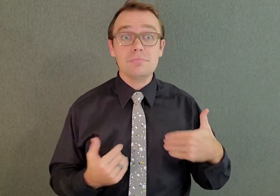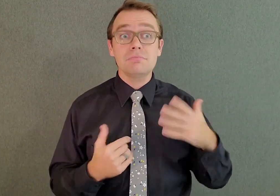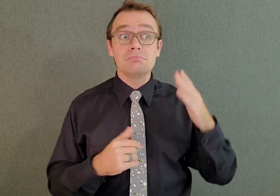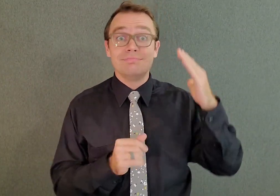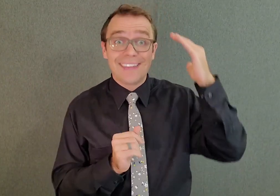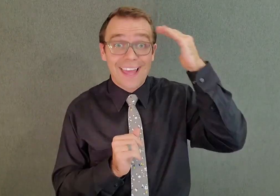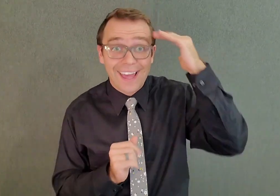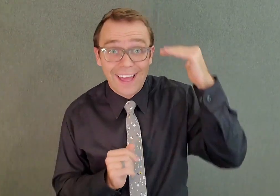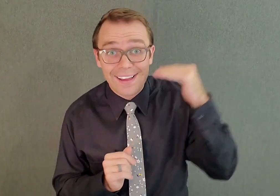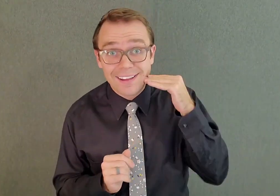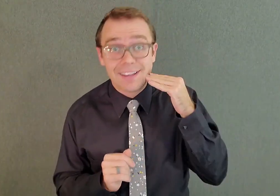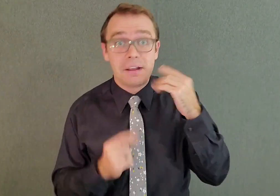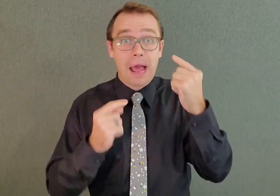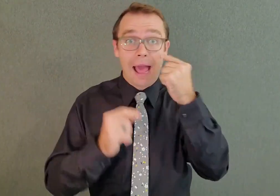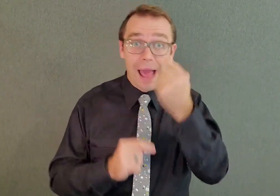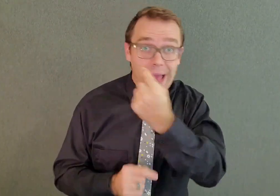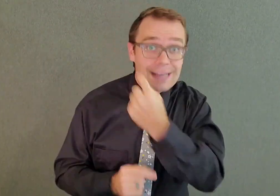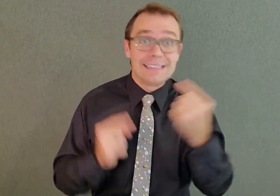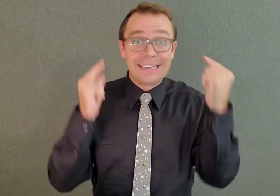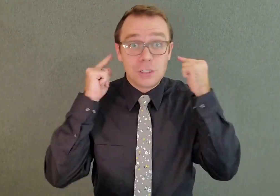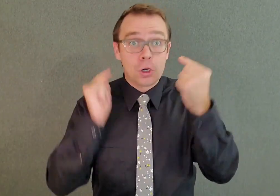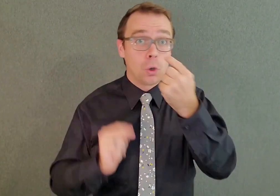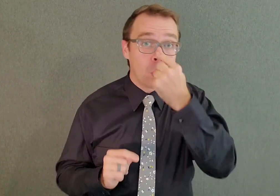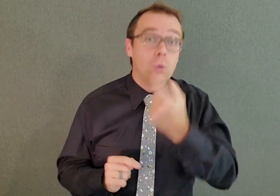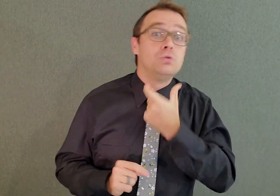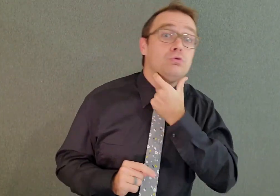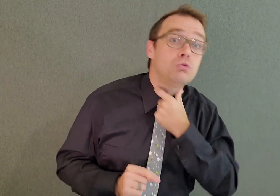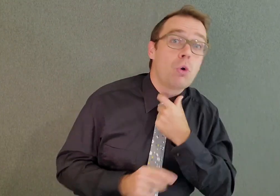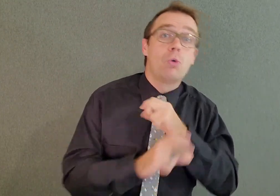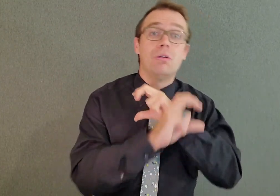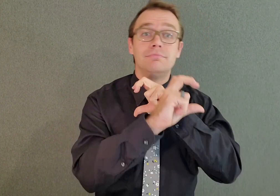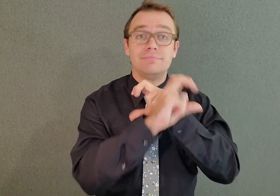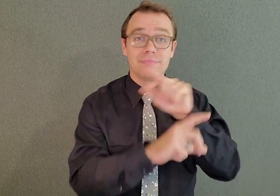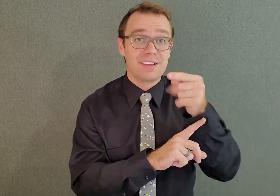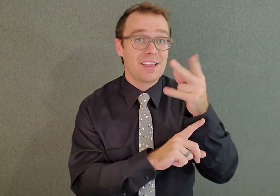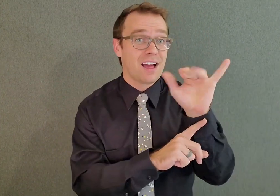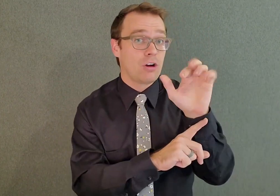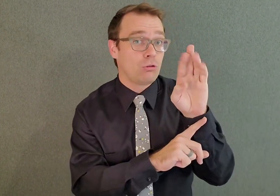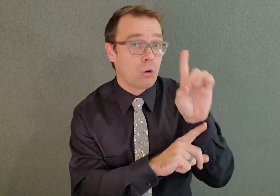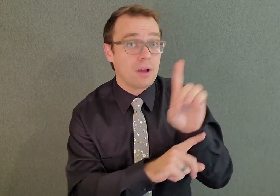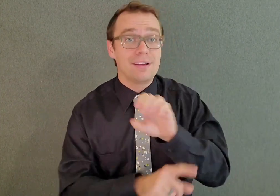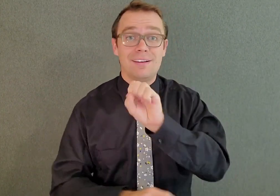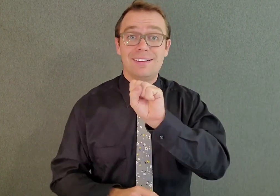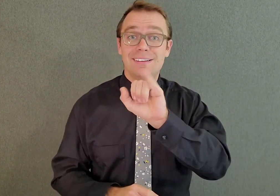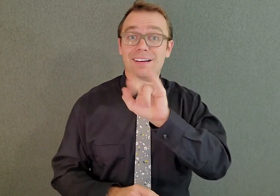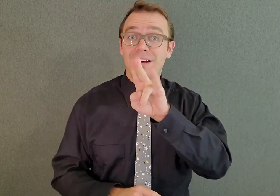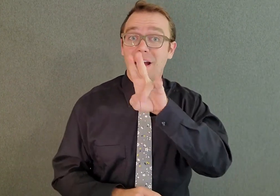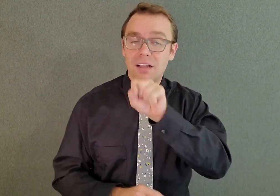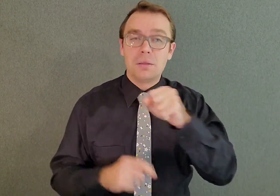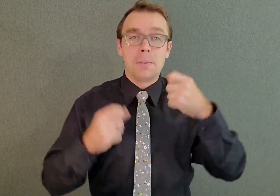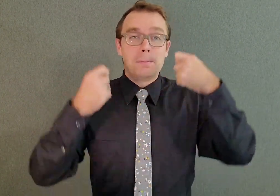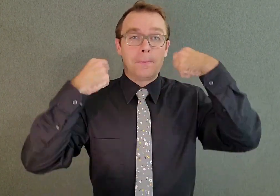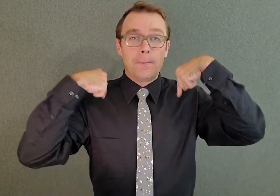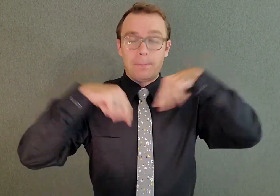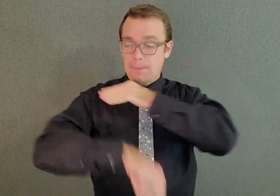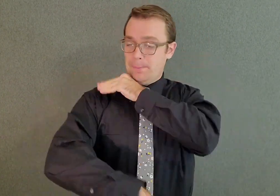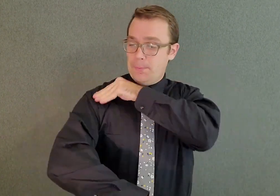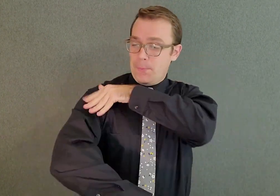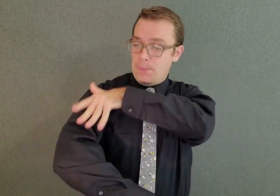this region supply the head, eyes, ears, nose, throat, thyroid, sinuses, and descend down to supply